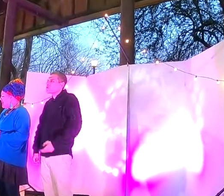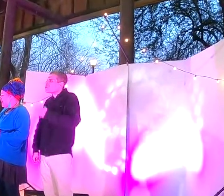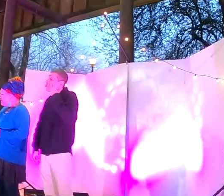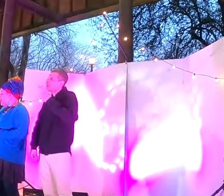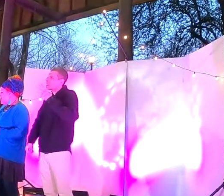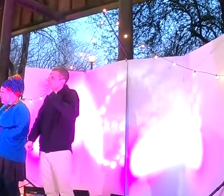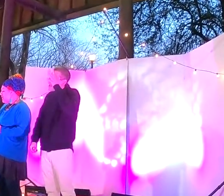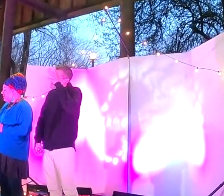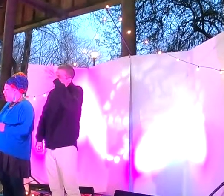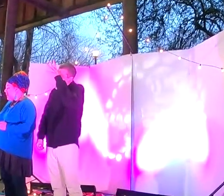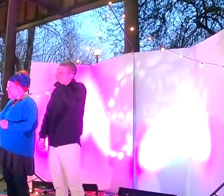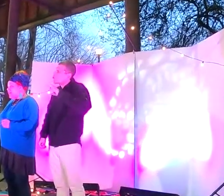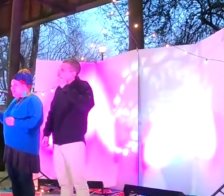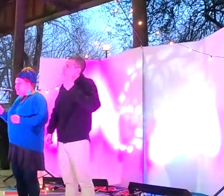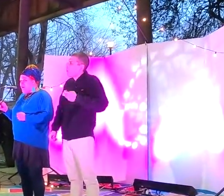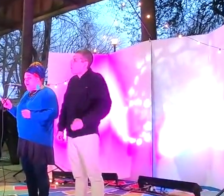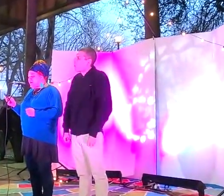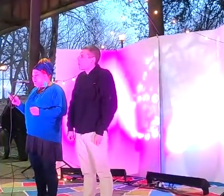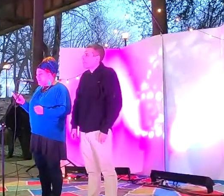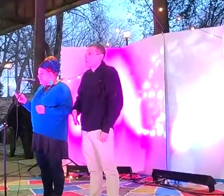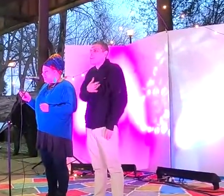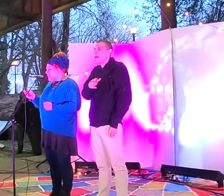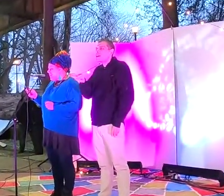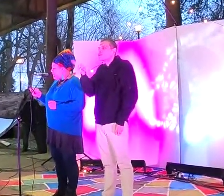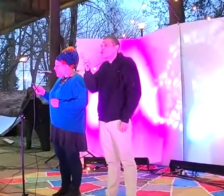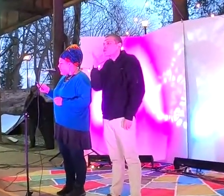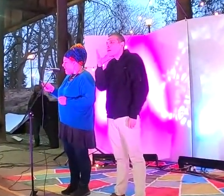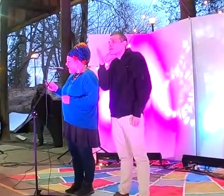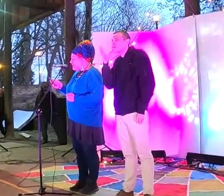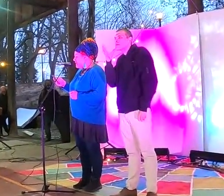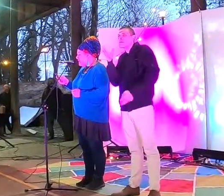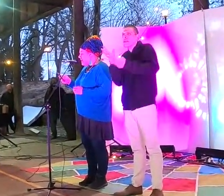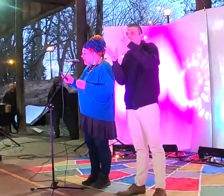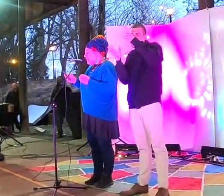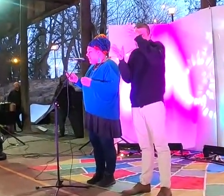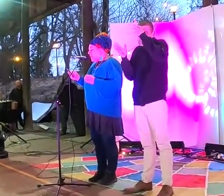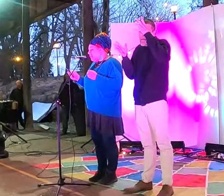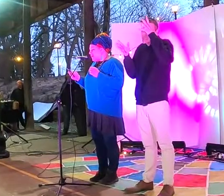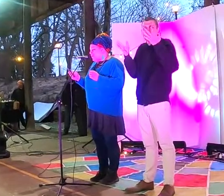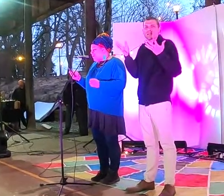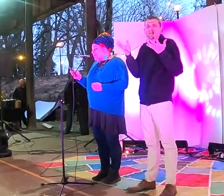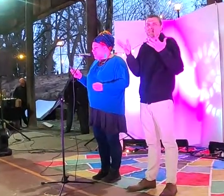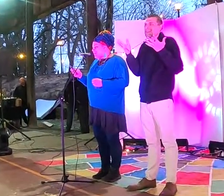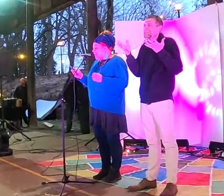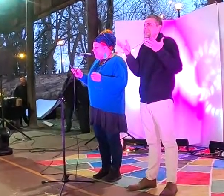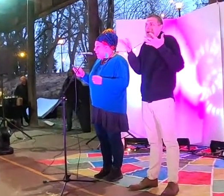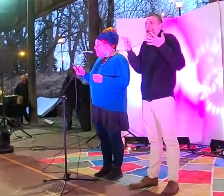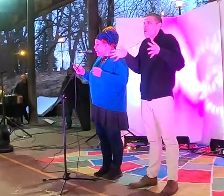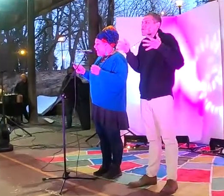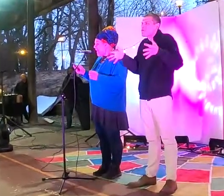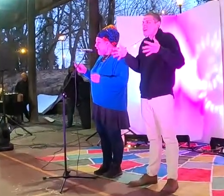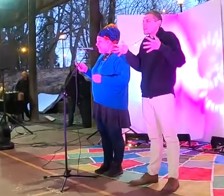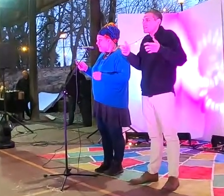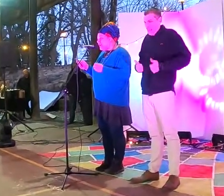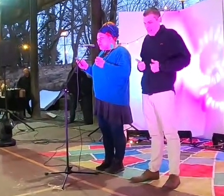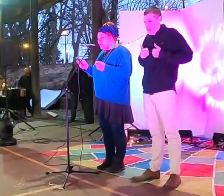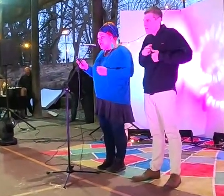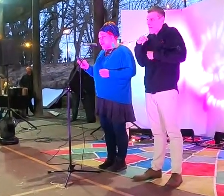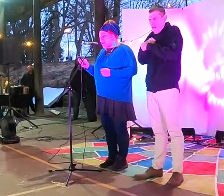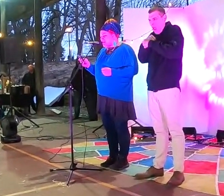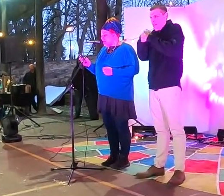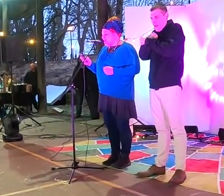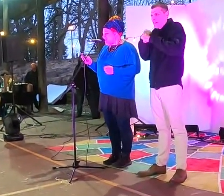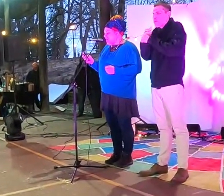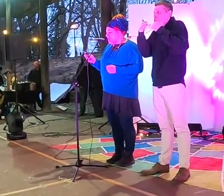daring my dads are? My two moms, my two dads, they have been bold so that I might have